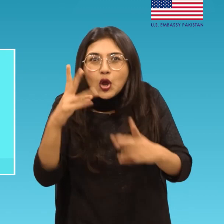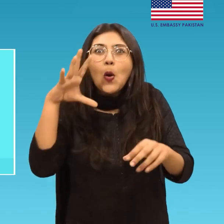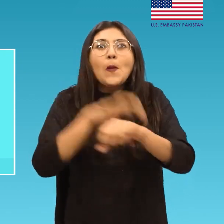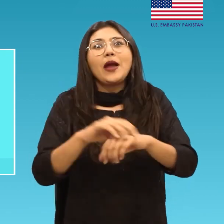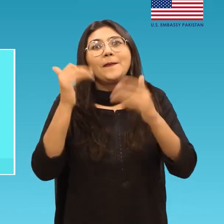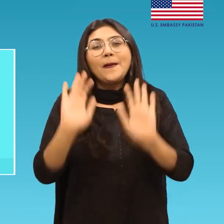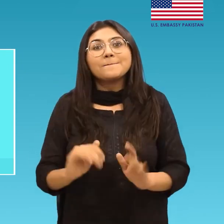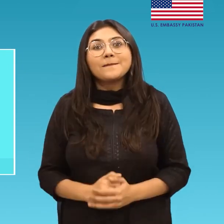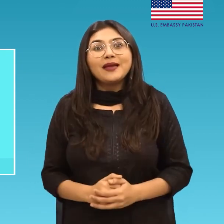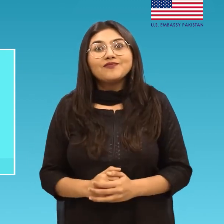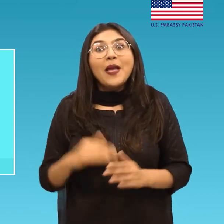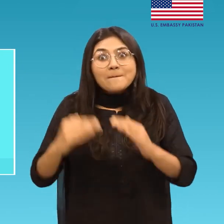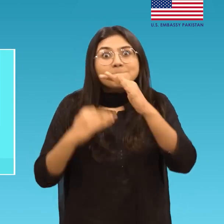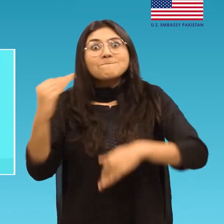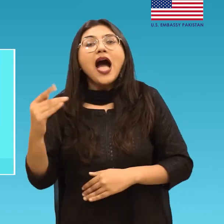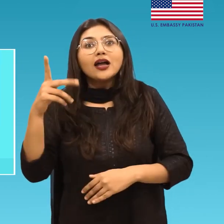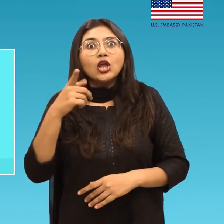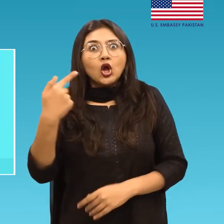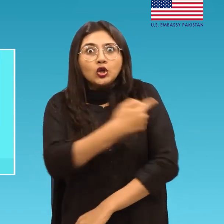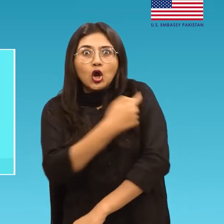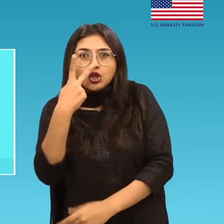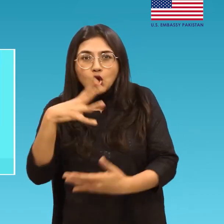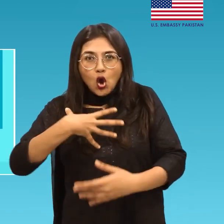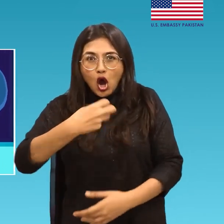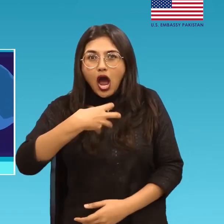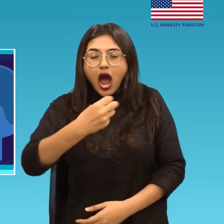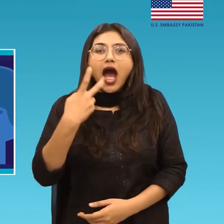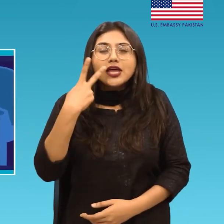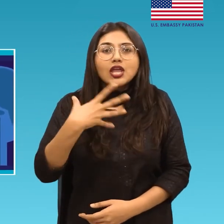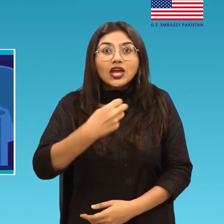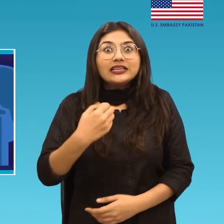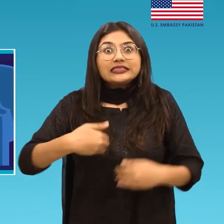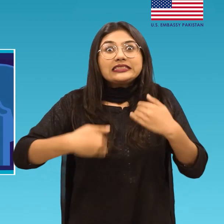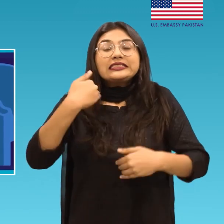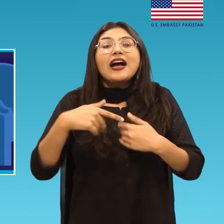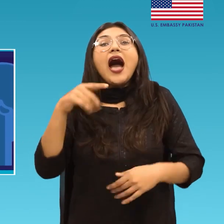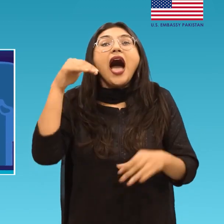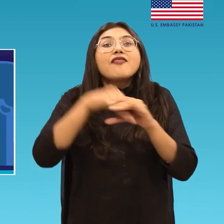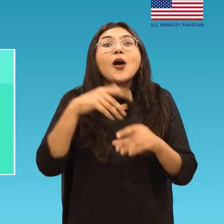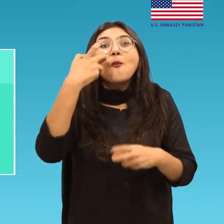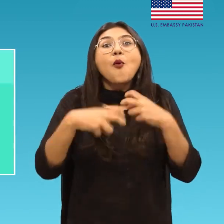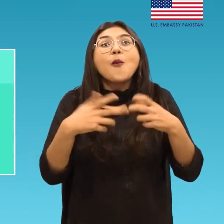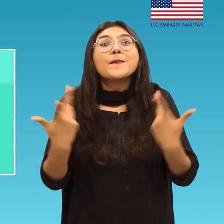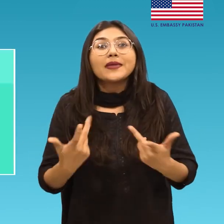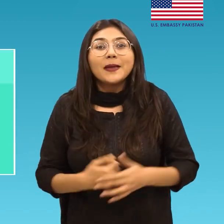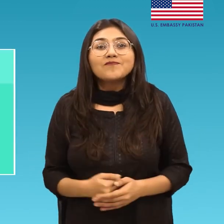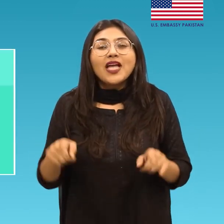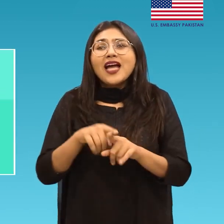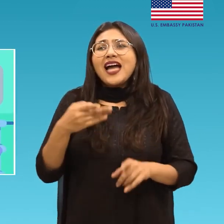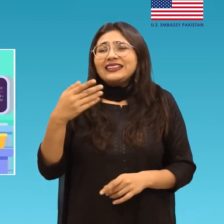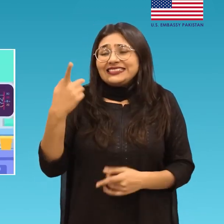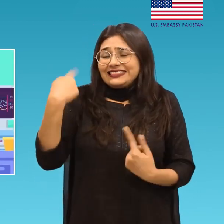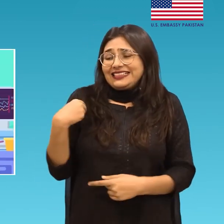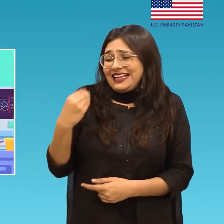doctors are ordering imaging tests like chest x-ray to capture the severity of respiratory distress in patients patients are having loss of